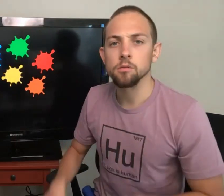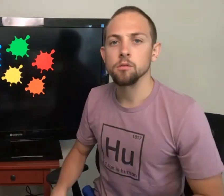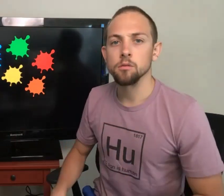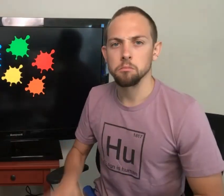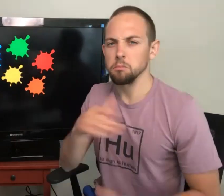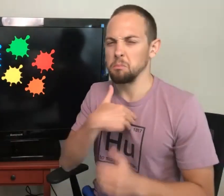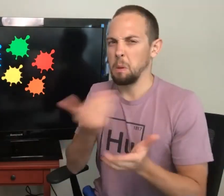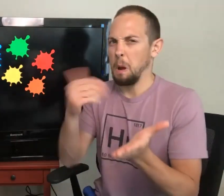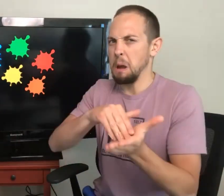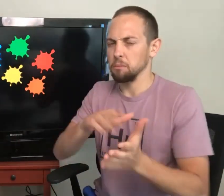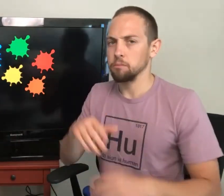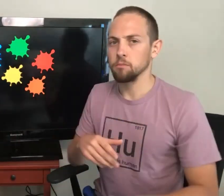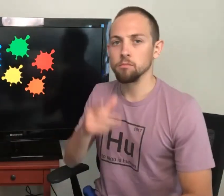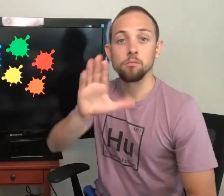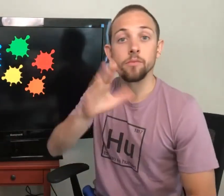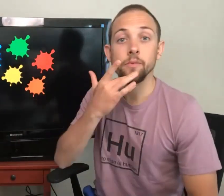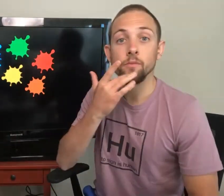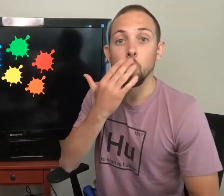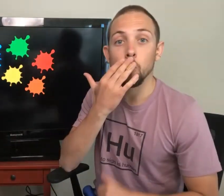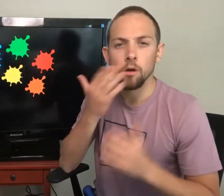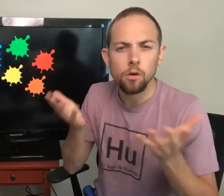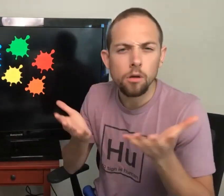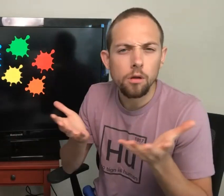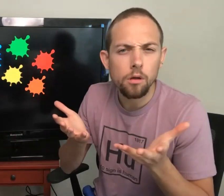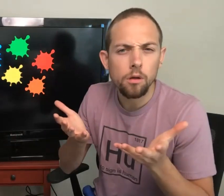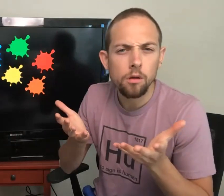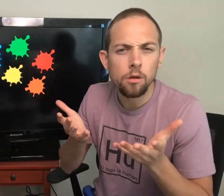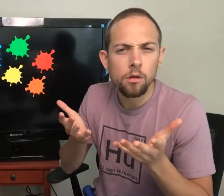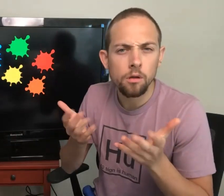What is your favorite color? Let me sign that again for you.